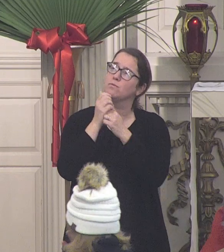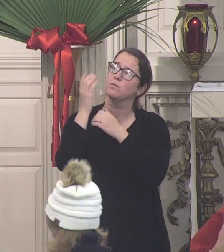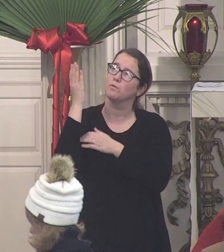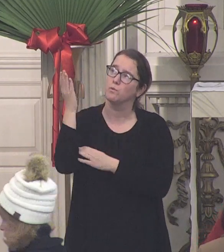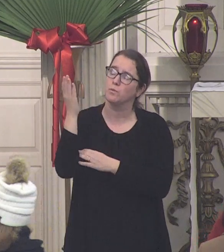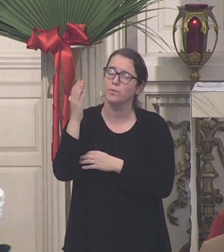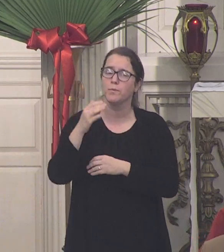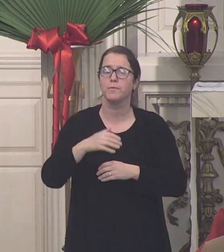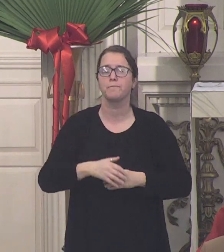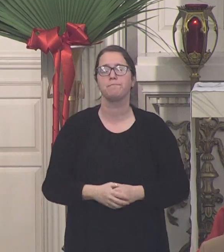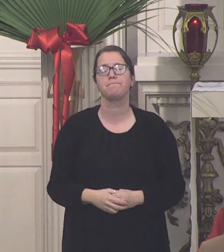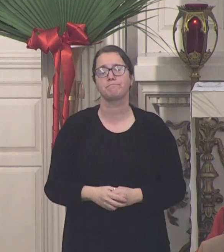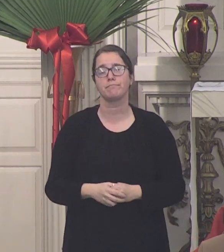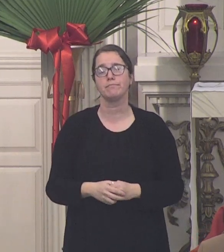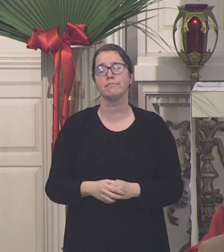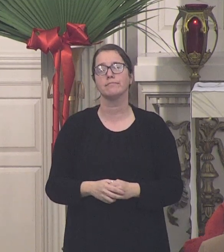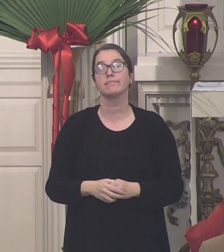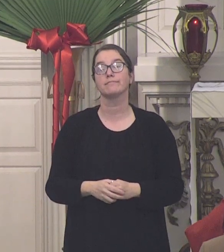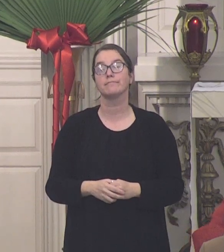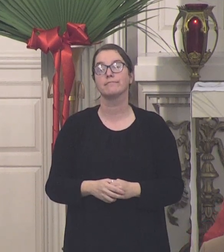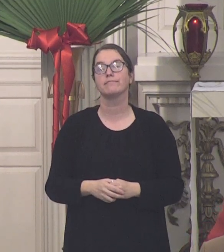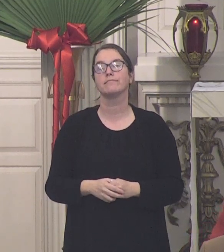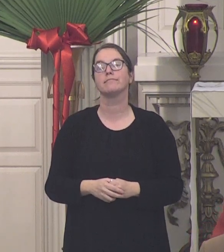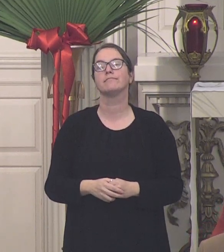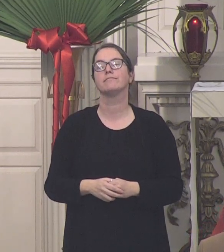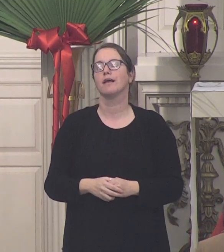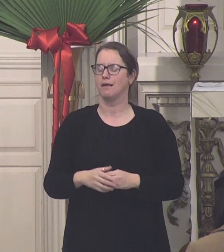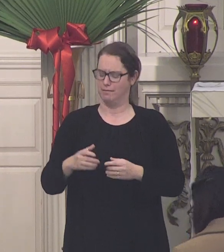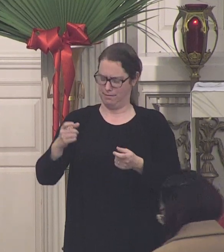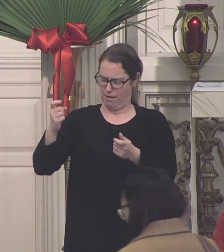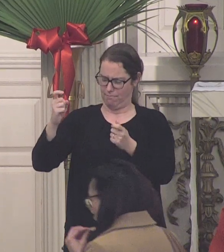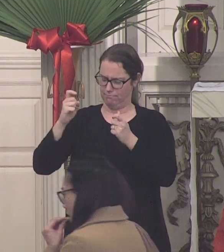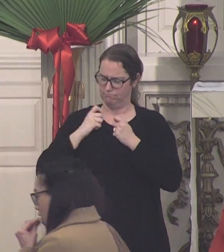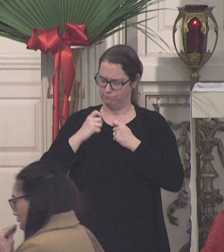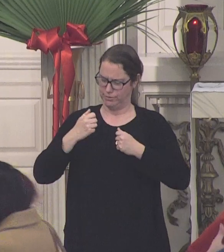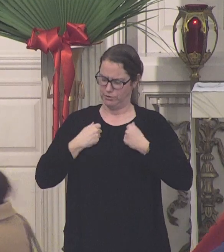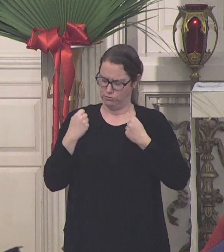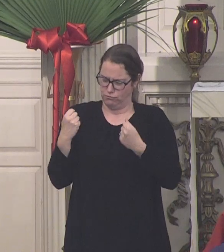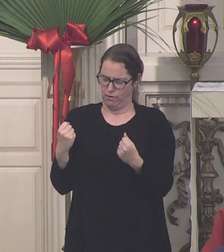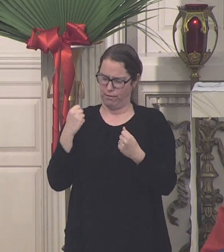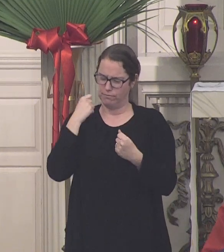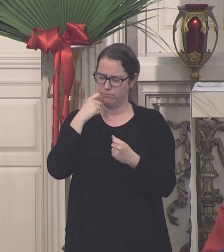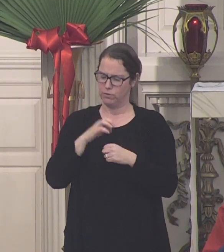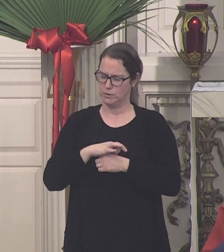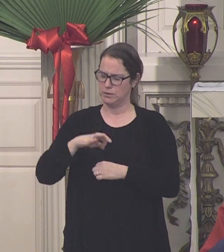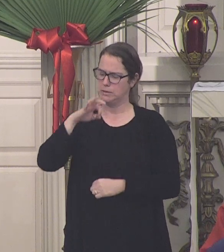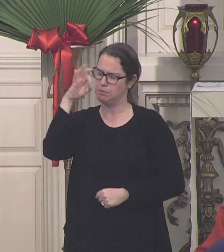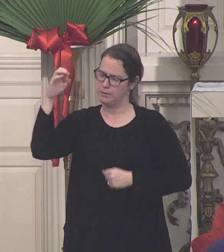Strengthen with thought.